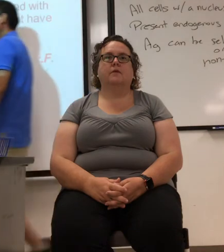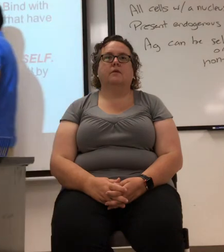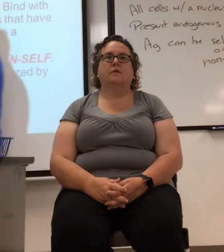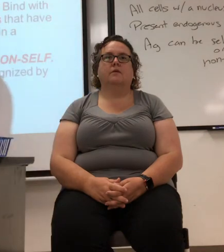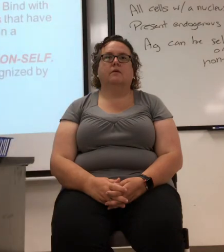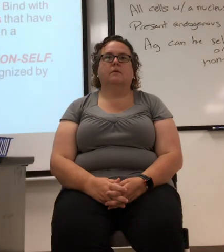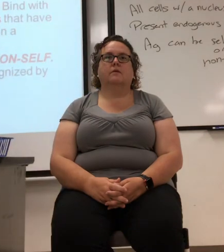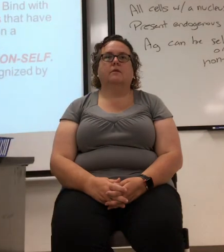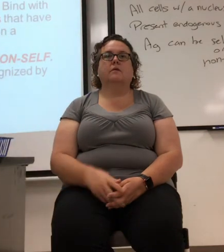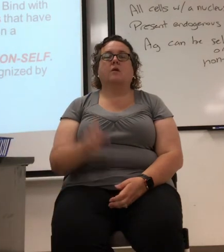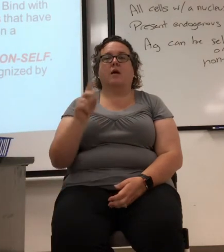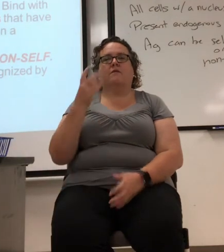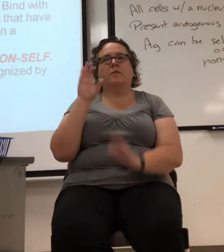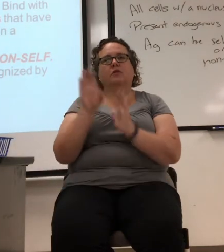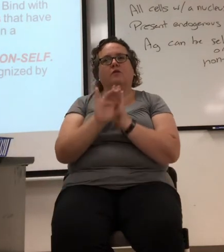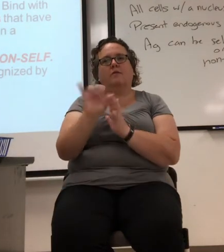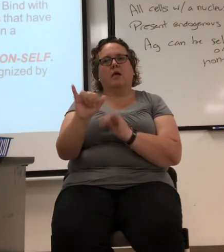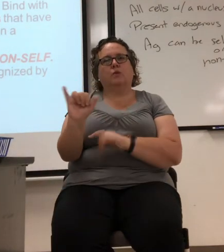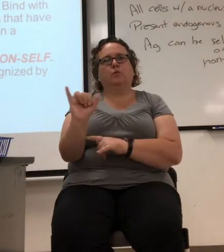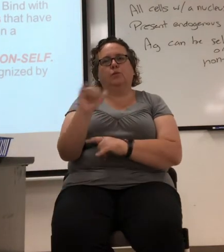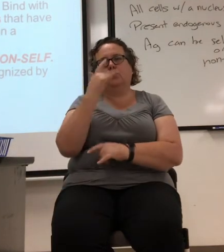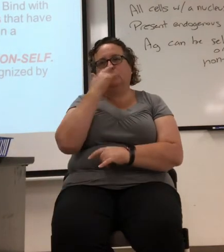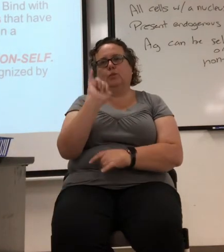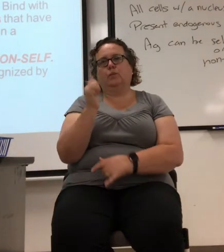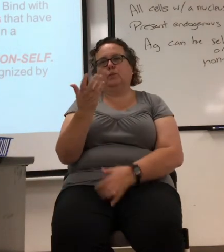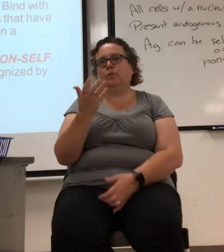All right, so I pictured that too.